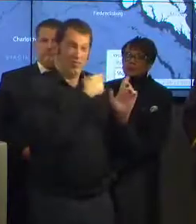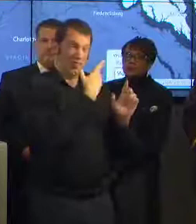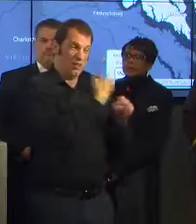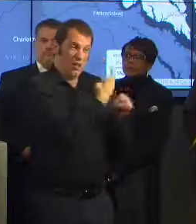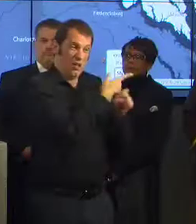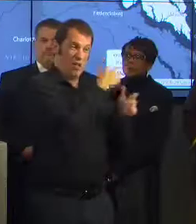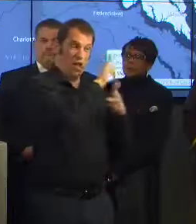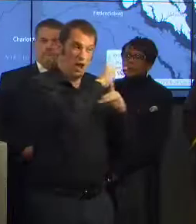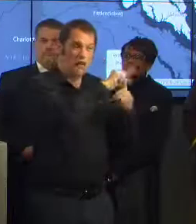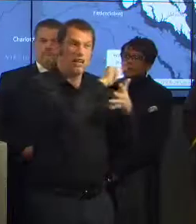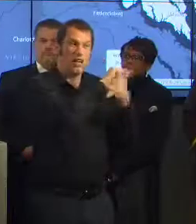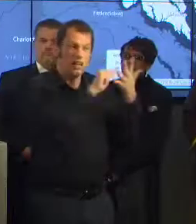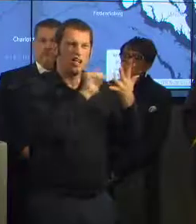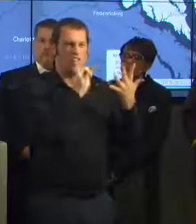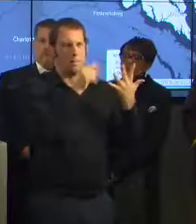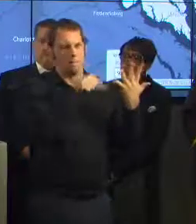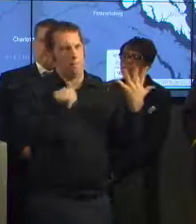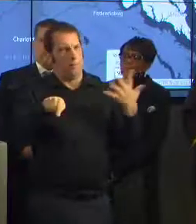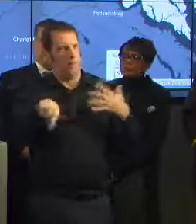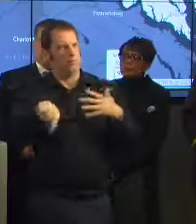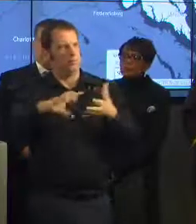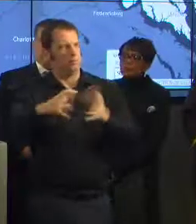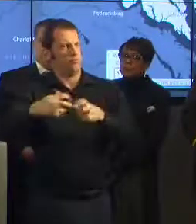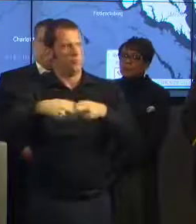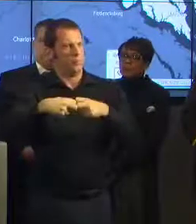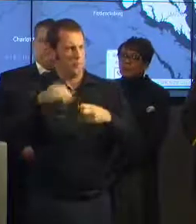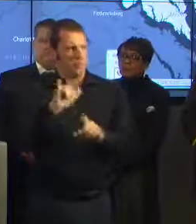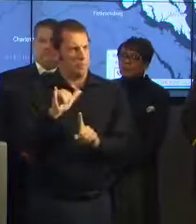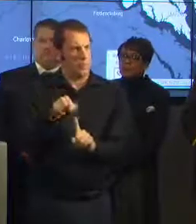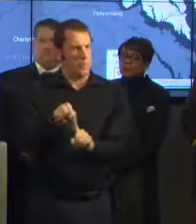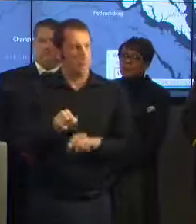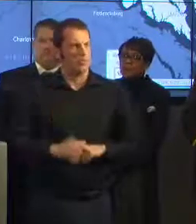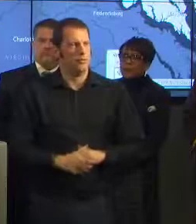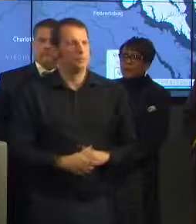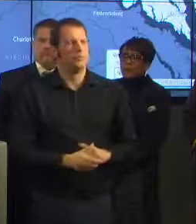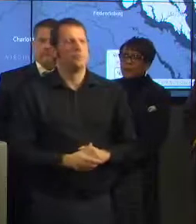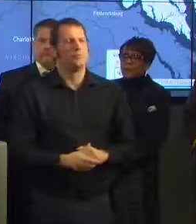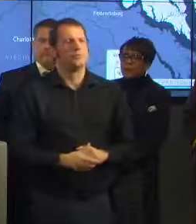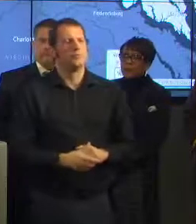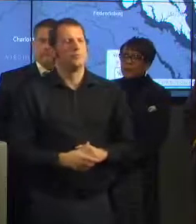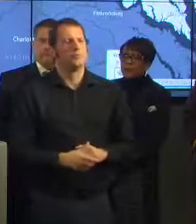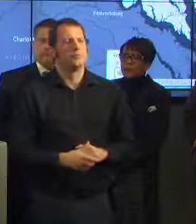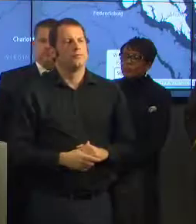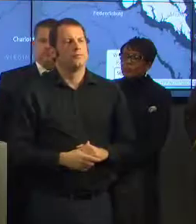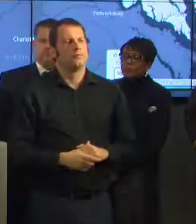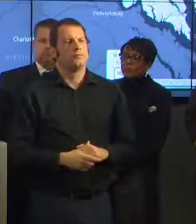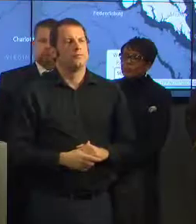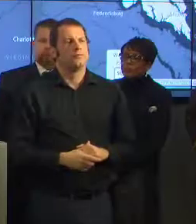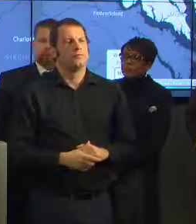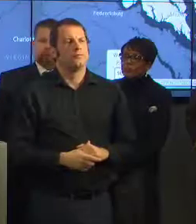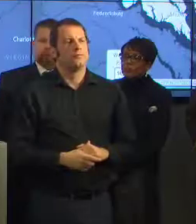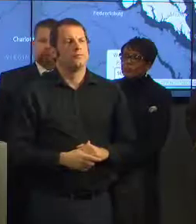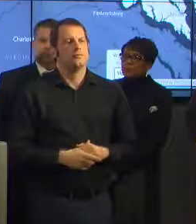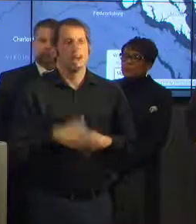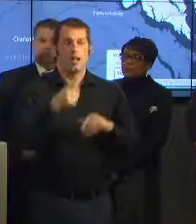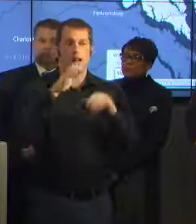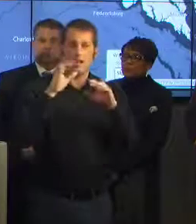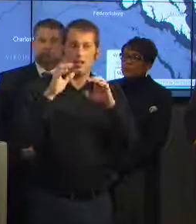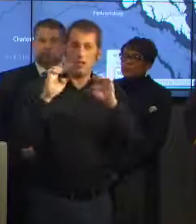engaging local emergency managers across Maryland to facilitate local coordination with their communities. It is often said,